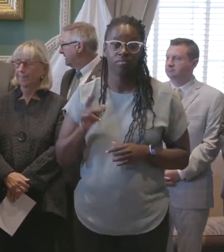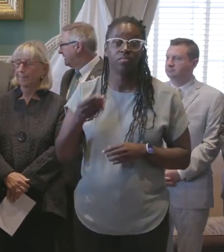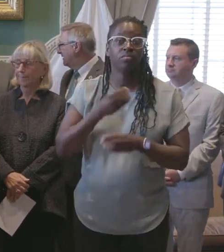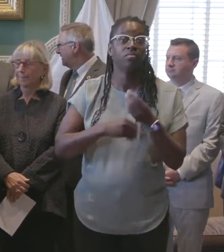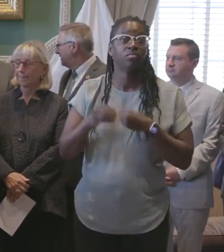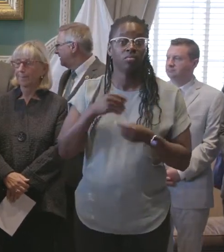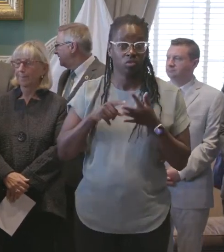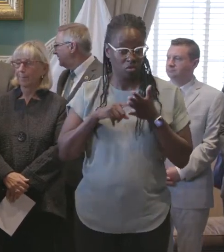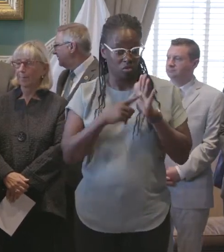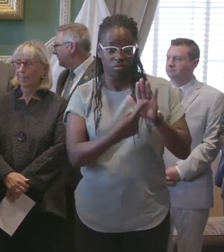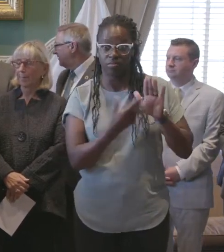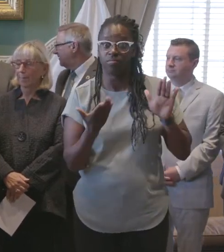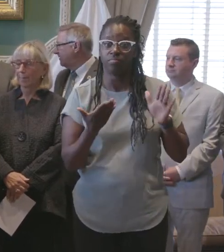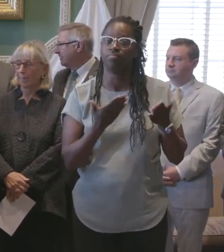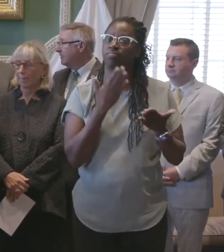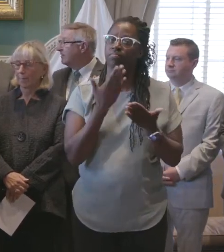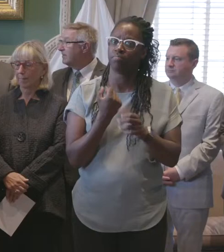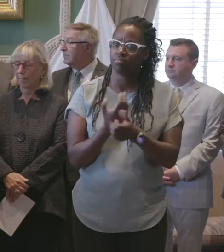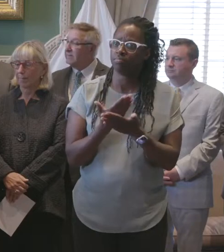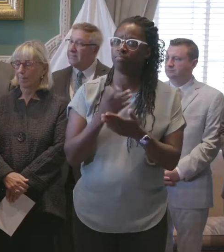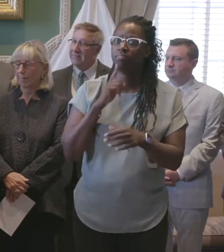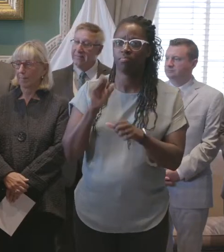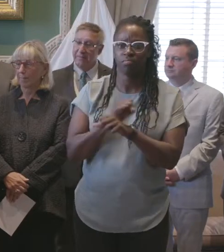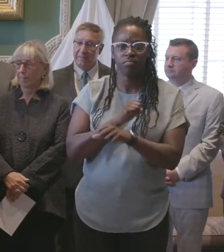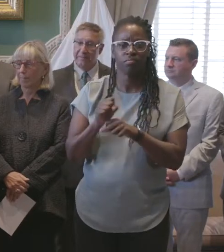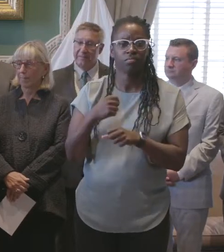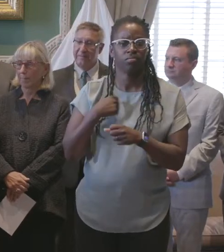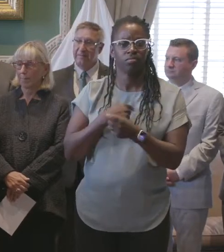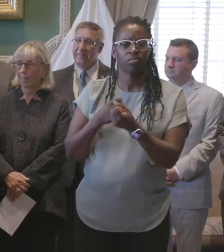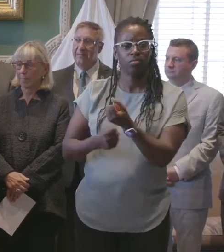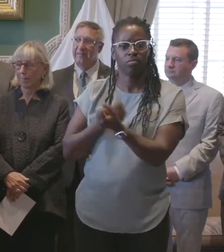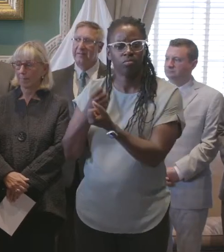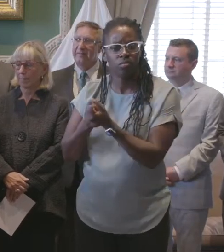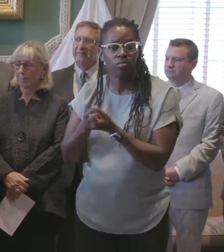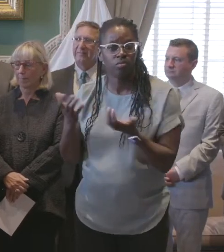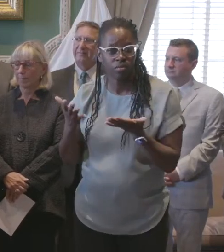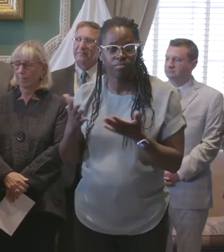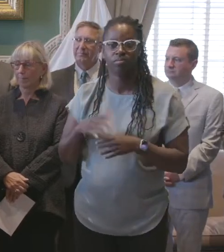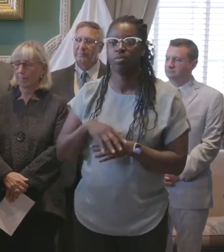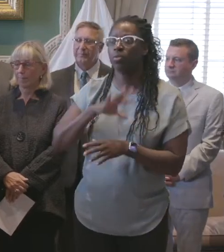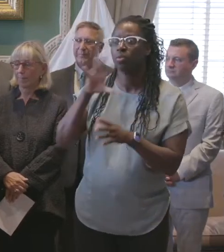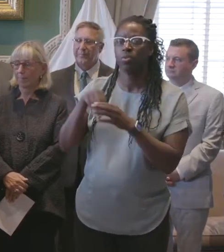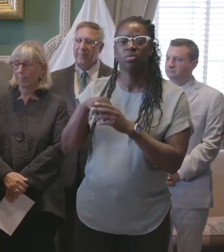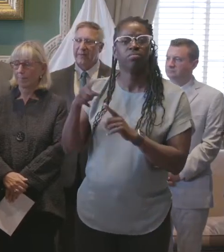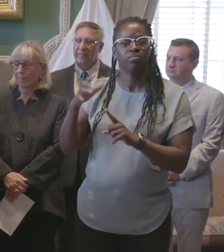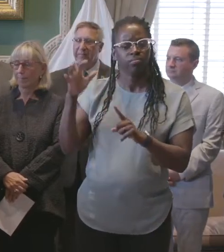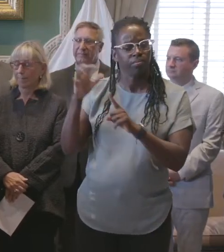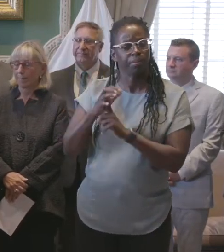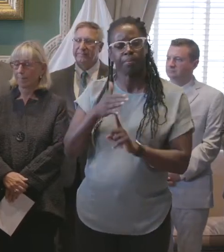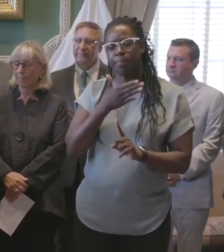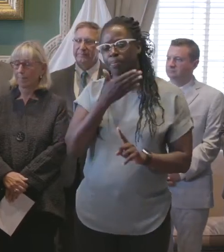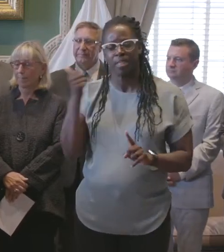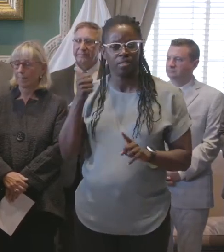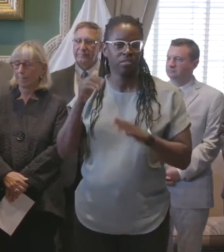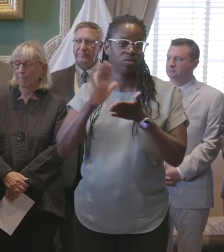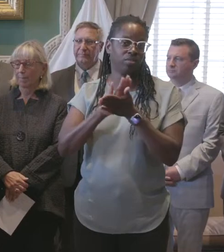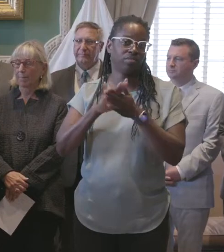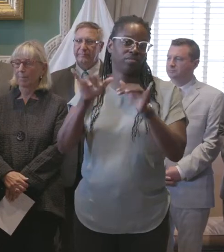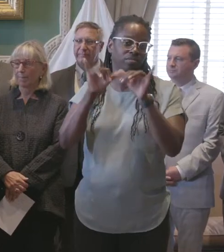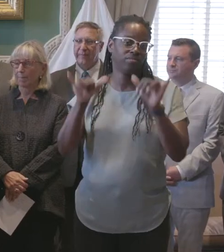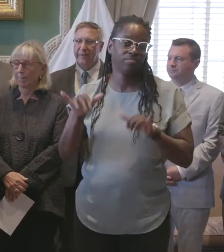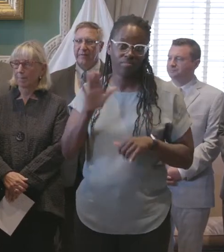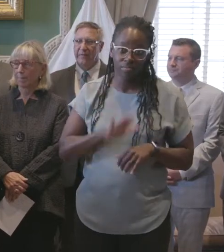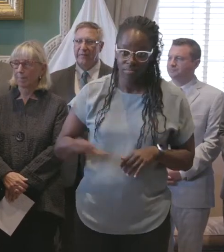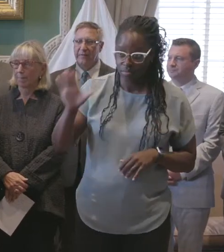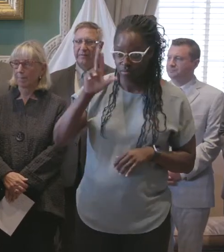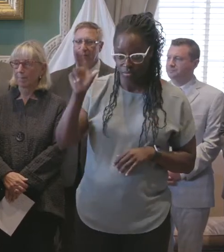leading on and making them even better. This includes our number one ranked schools and our nation-leading childcare policy. We're